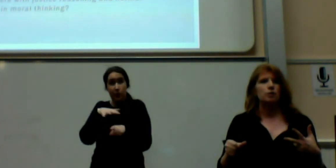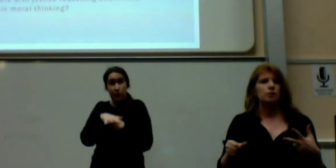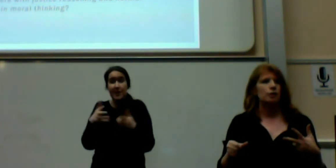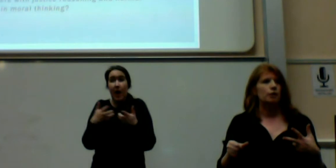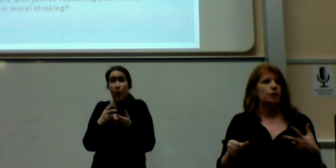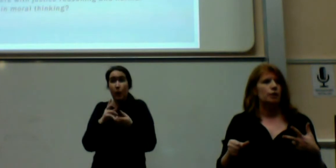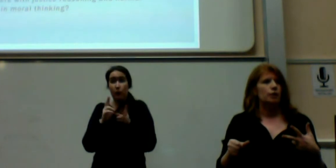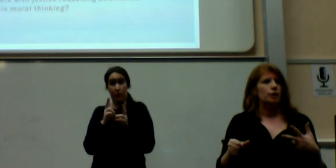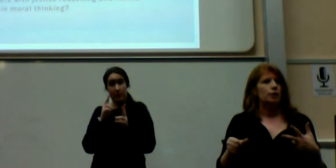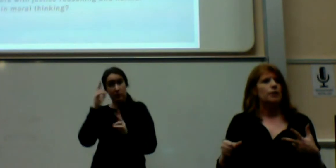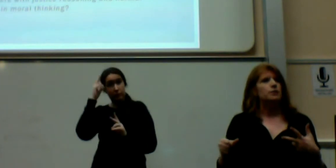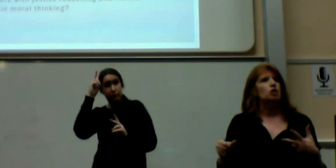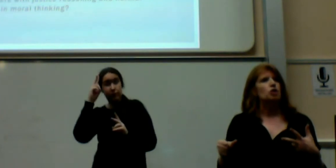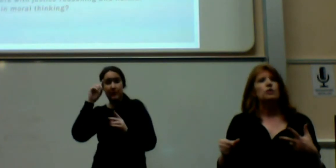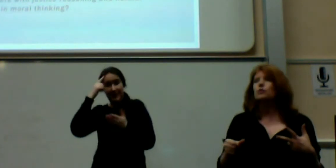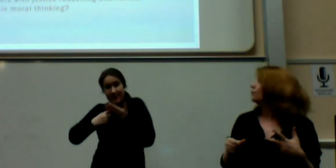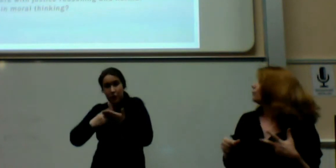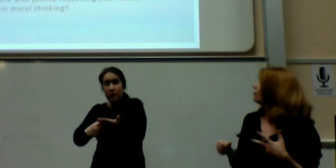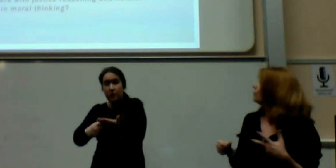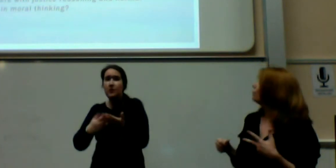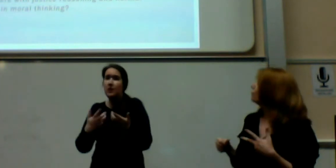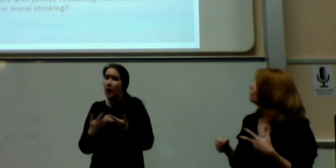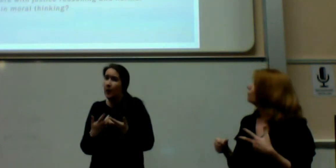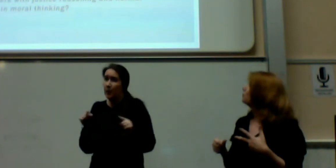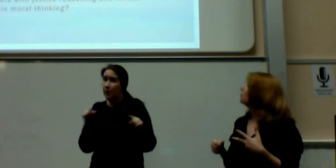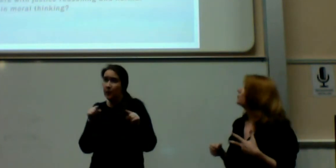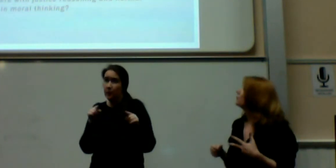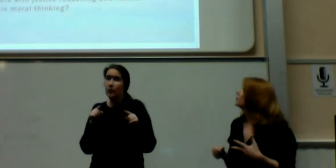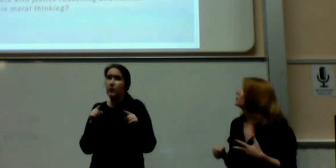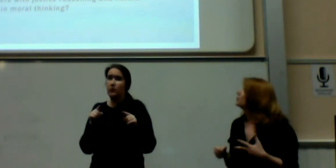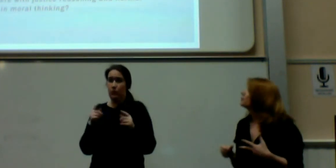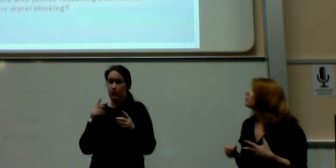they reason and make decisions?